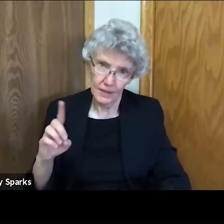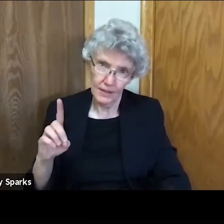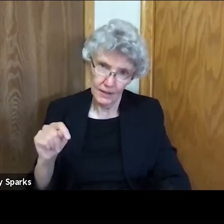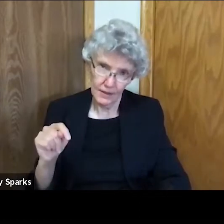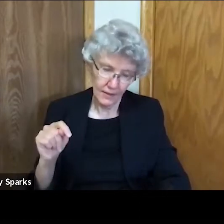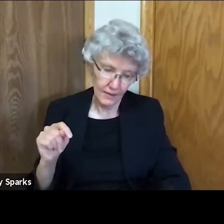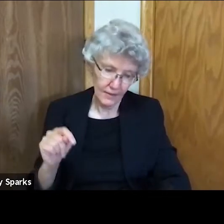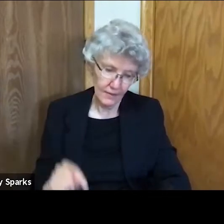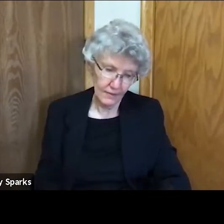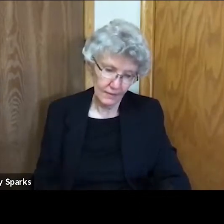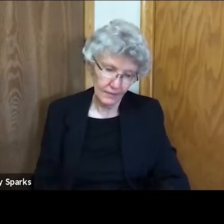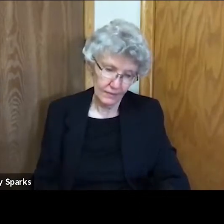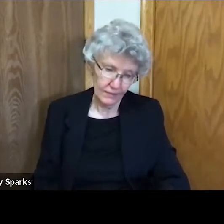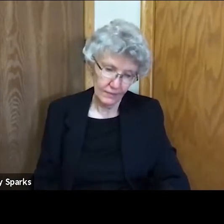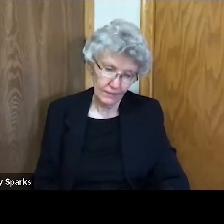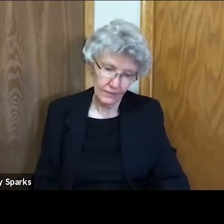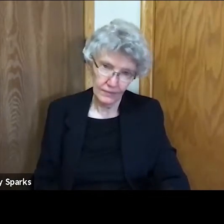Doris Schmidt.